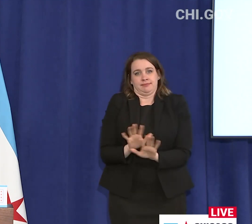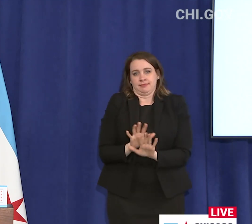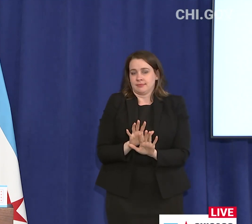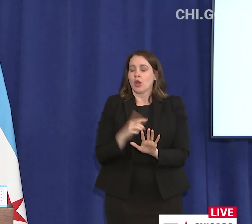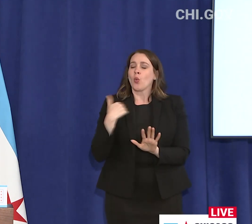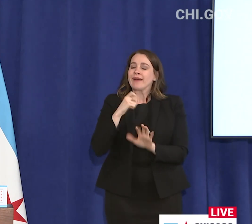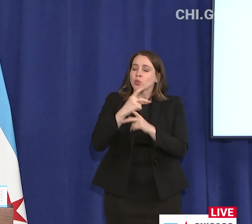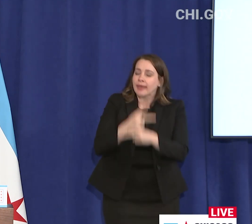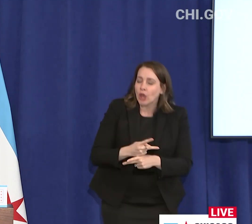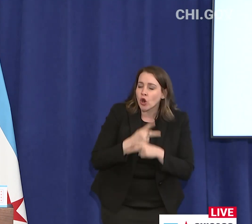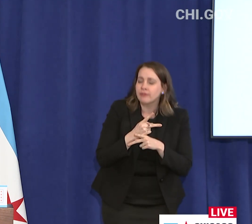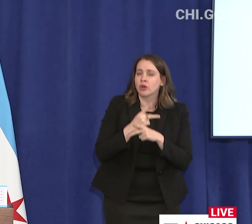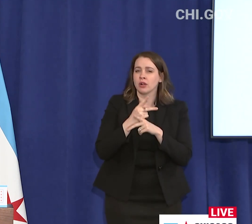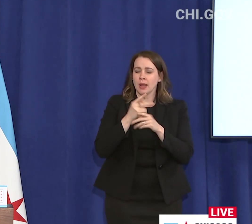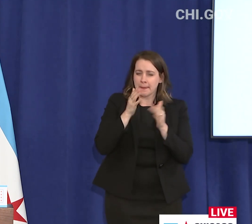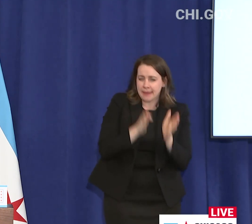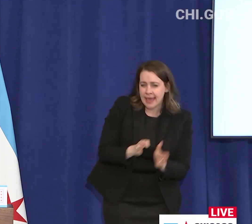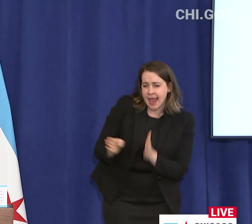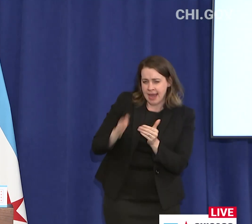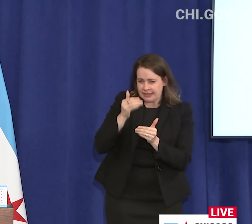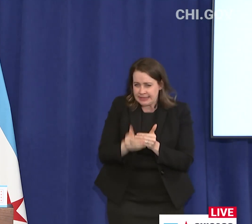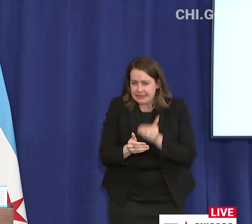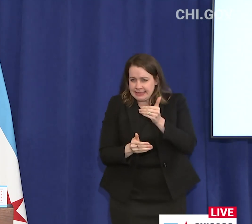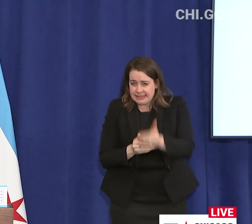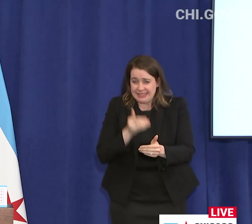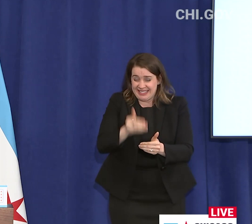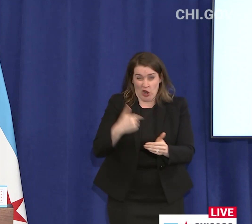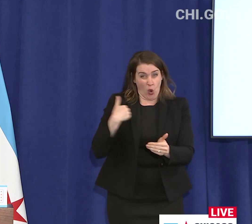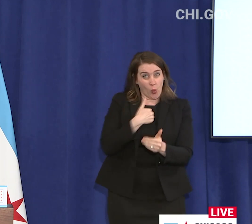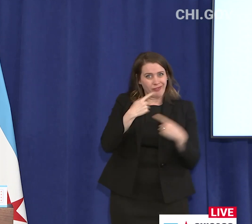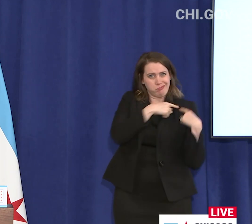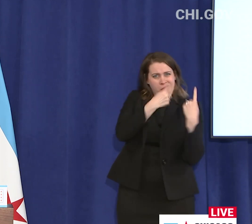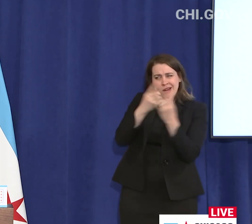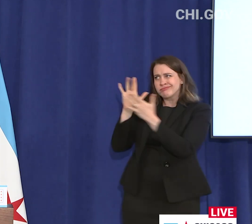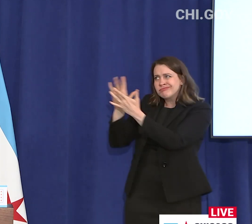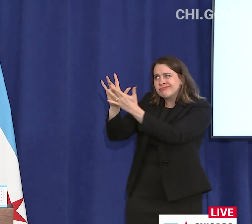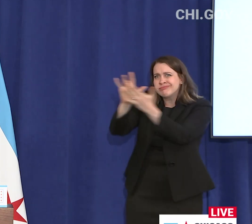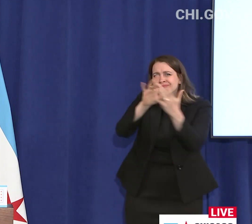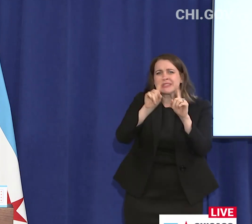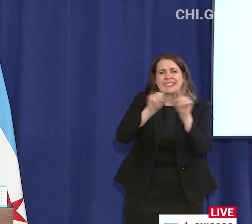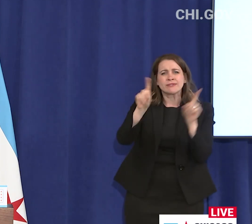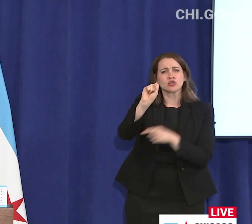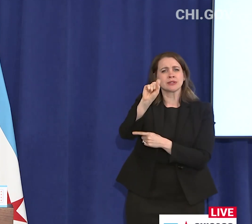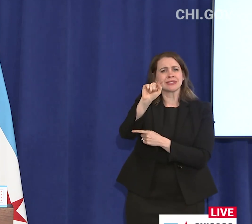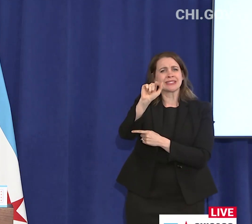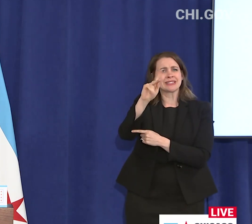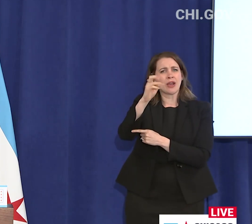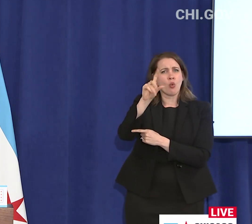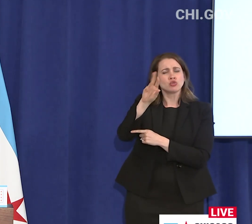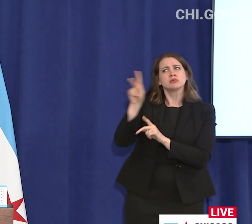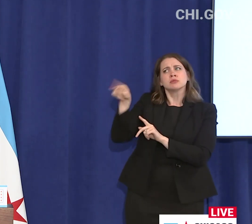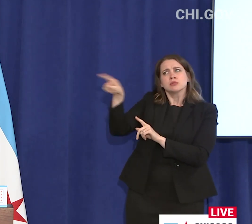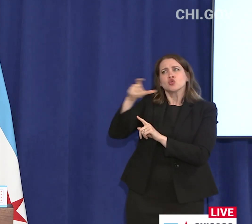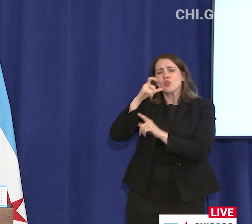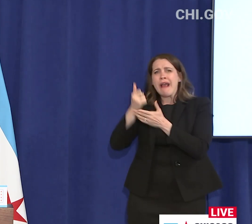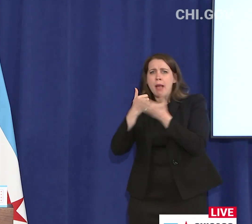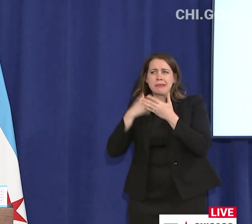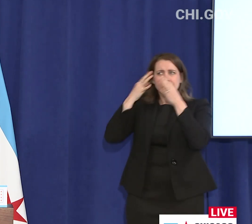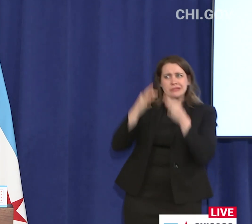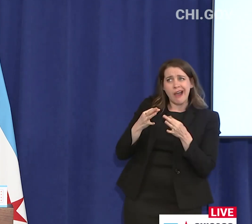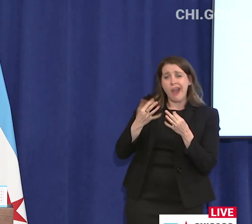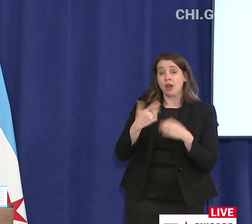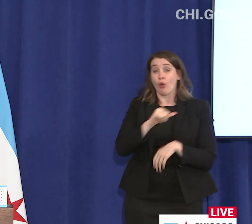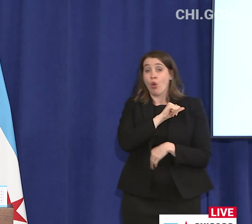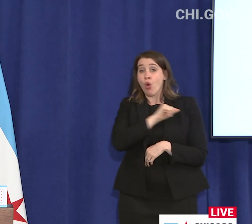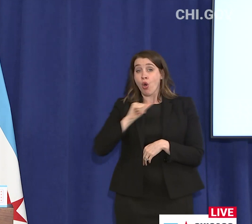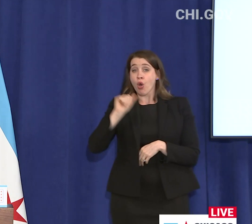really thoughtful and methodical. We're talking to a lot of different stakeholders. Of course, the aldermen that touch the lakefront, the Park